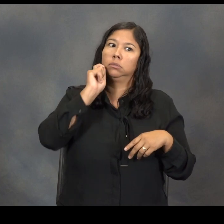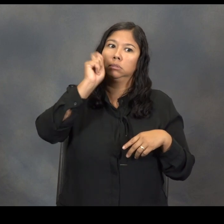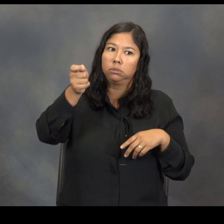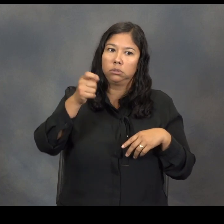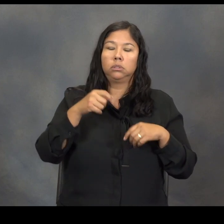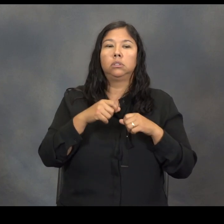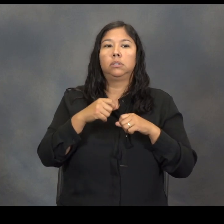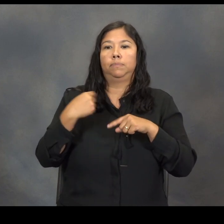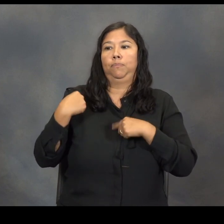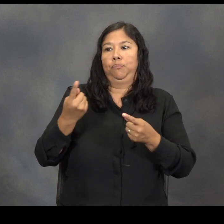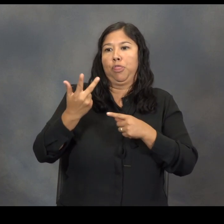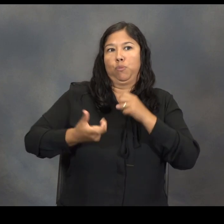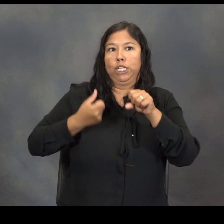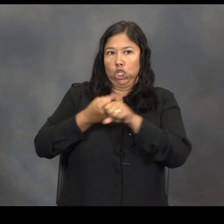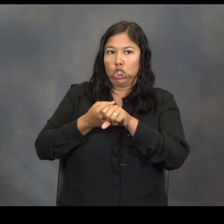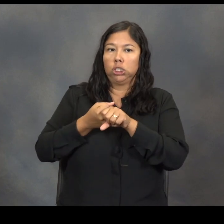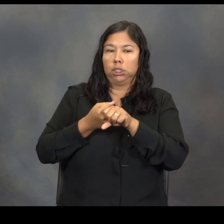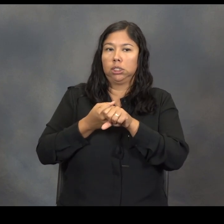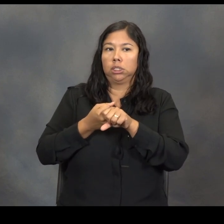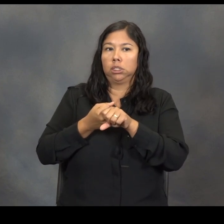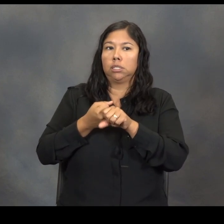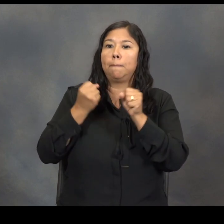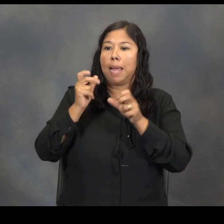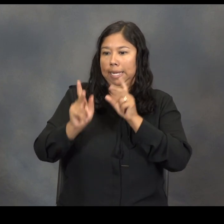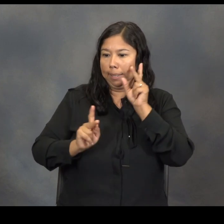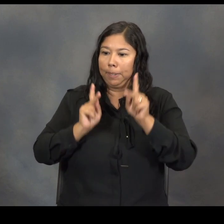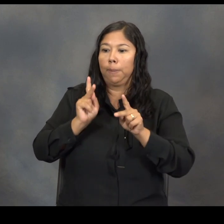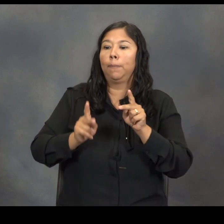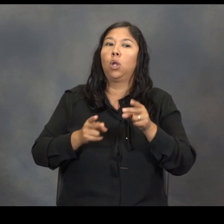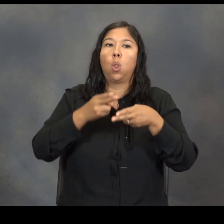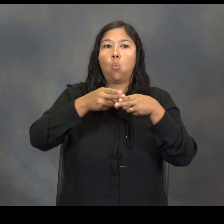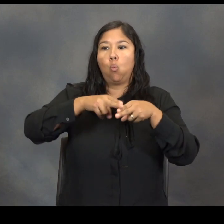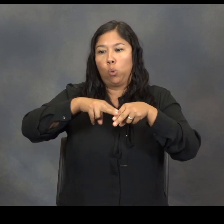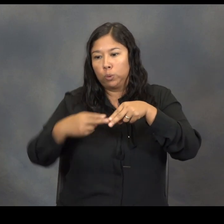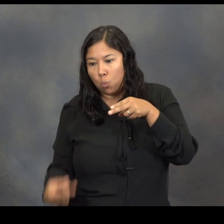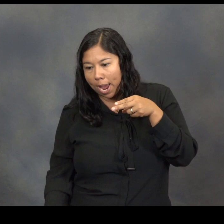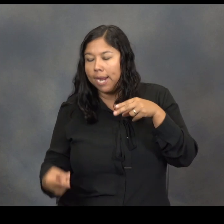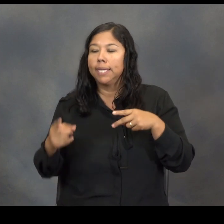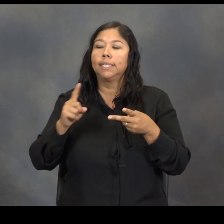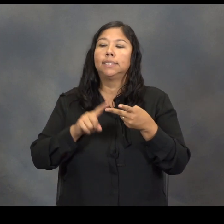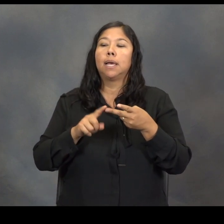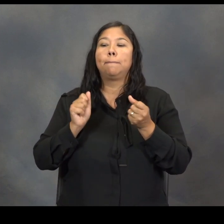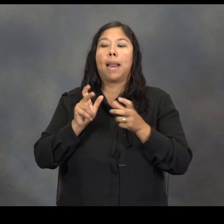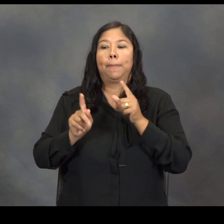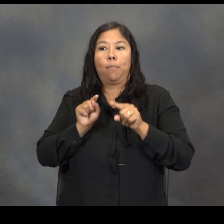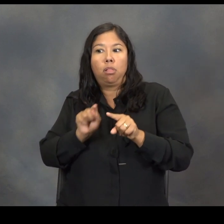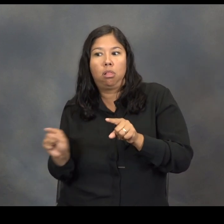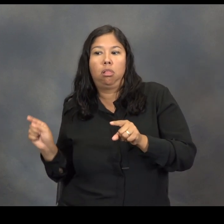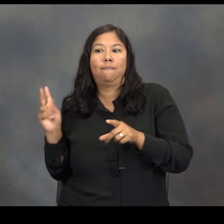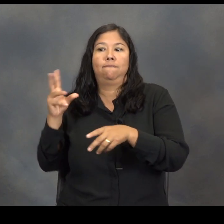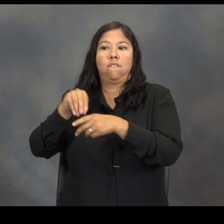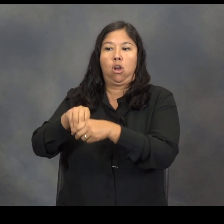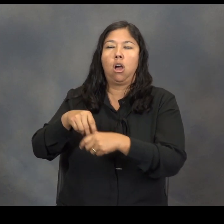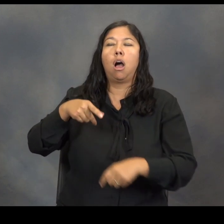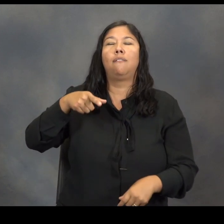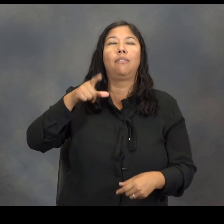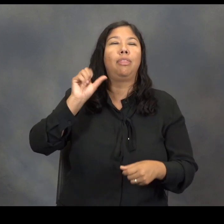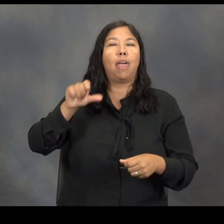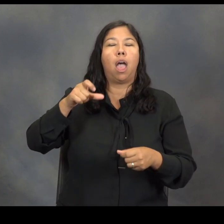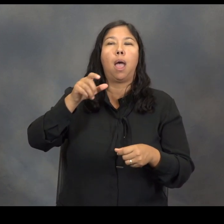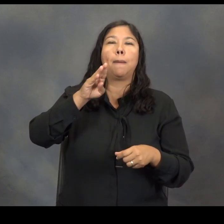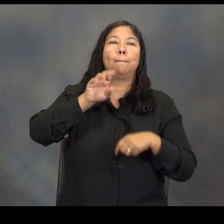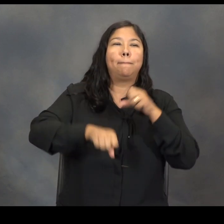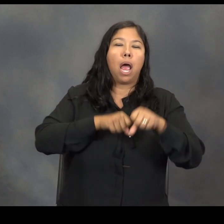over the course of the last 3 years. Lots of folks losing weight, lots of folks getting involved, but the plus piece is what really makes it